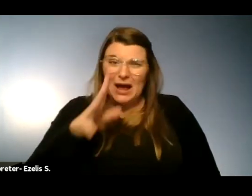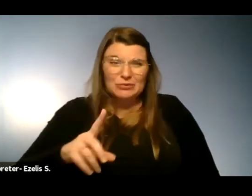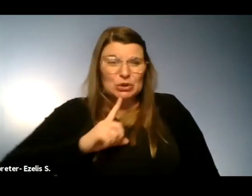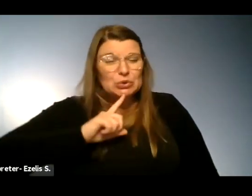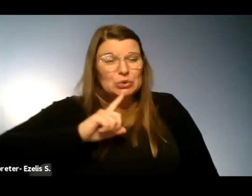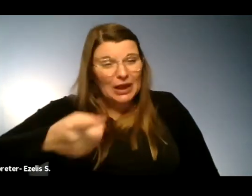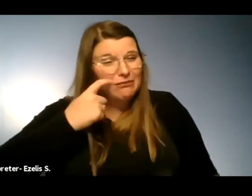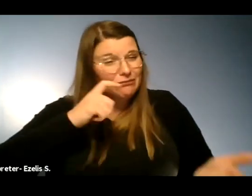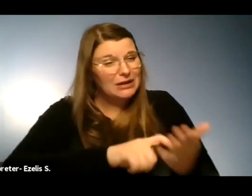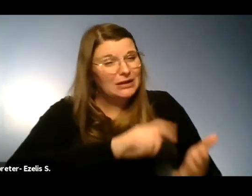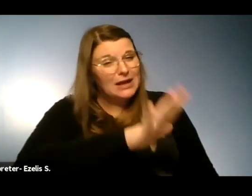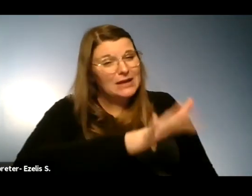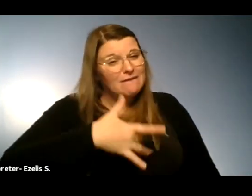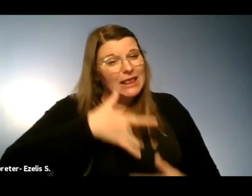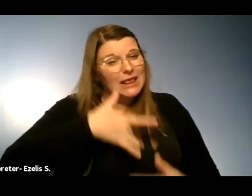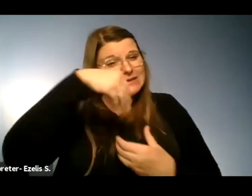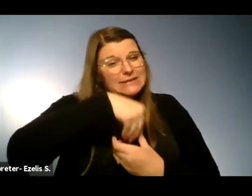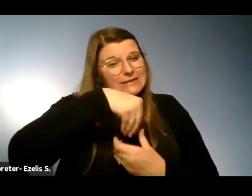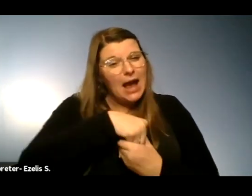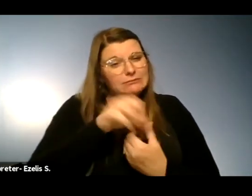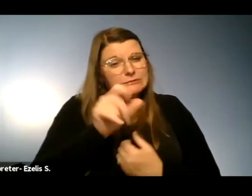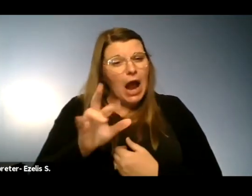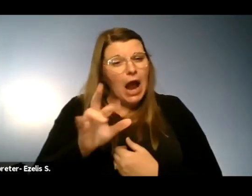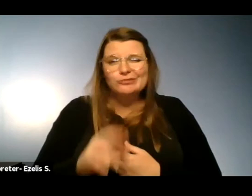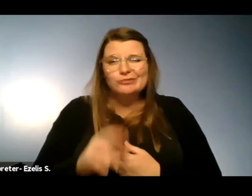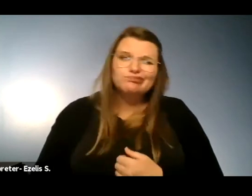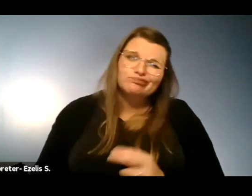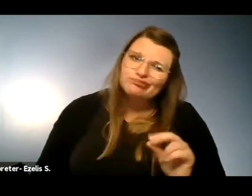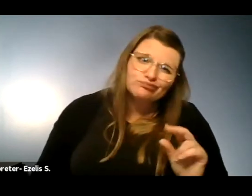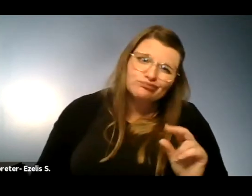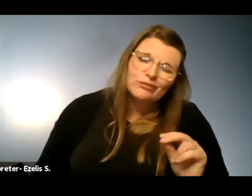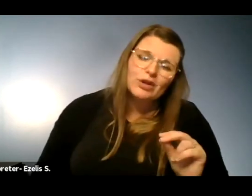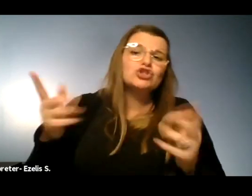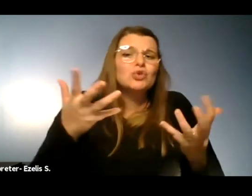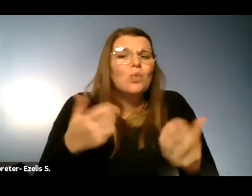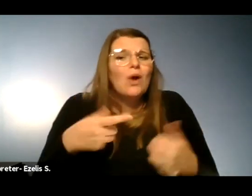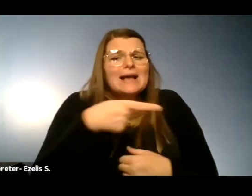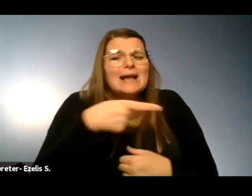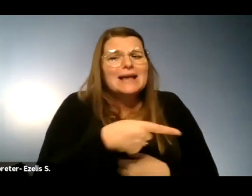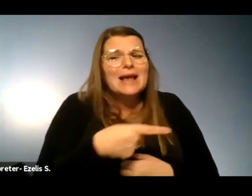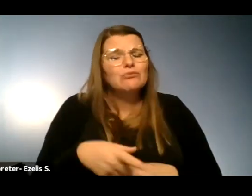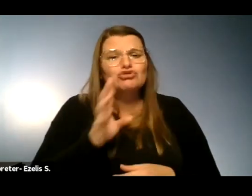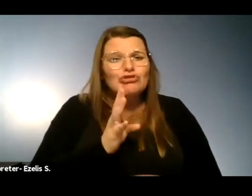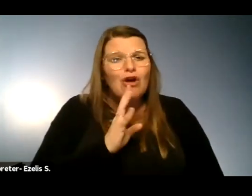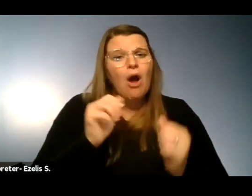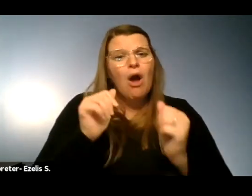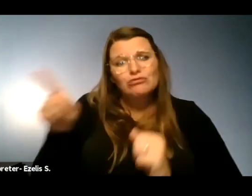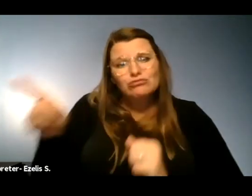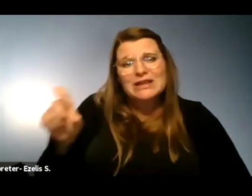Skyler's feeling? Not really. She just wants him to talk to Sally to feel